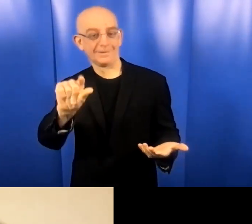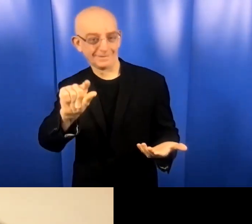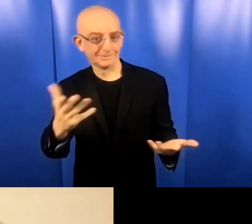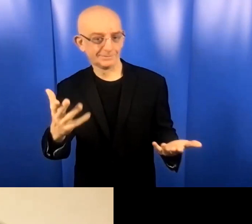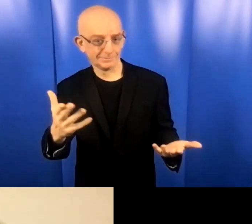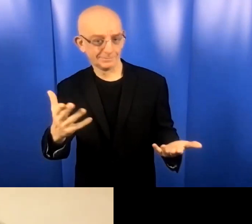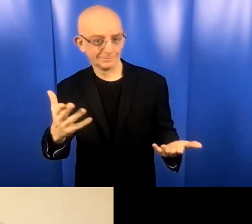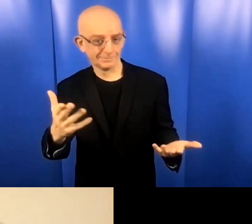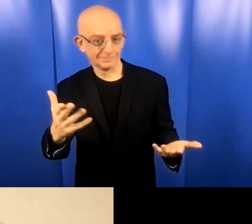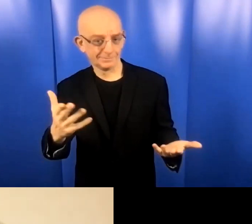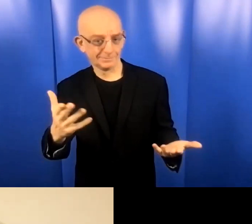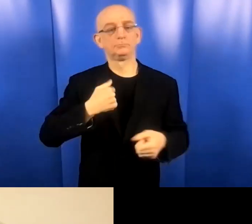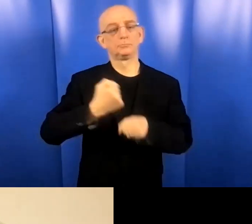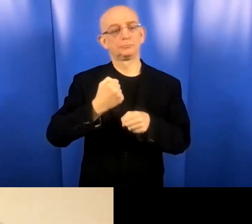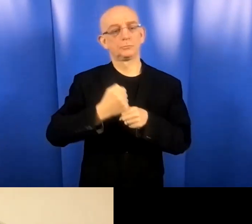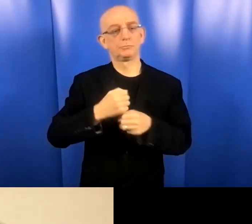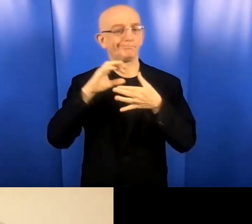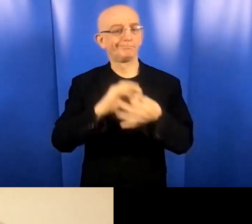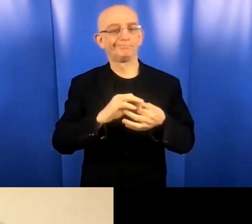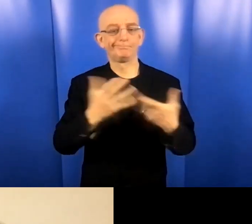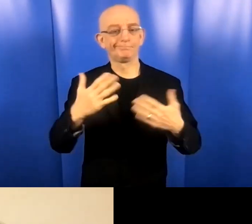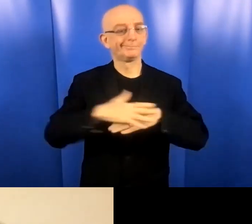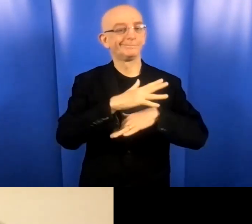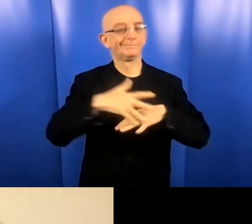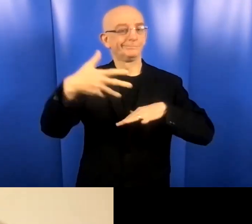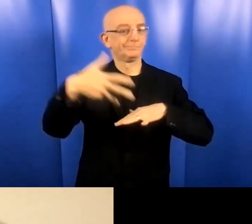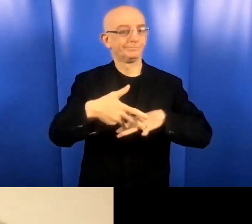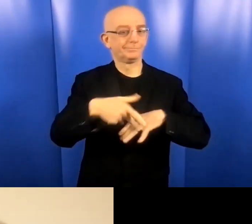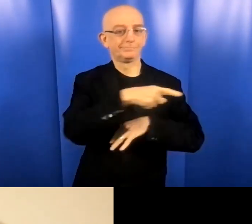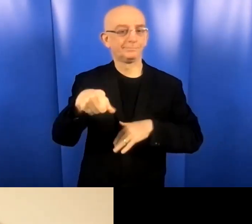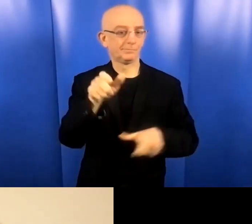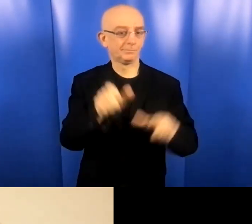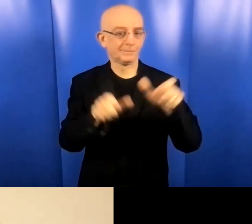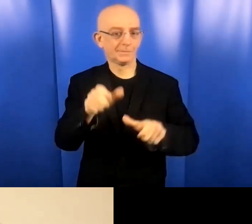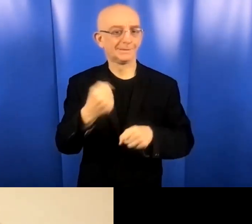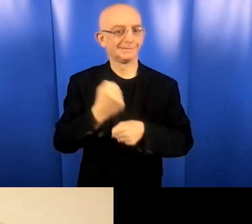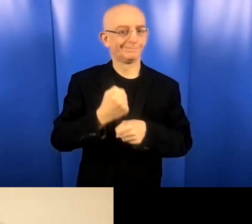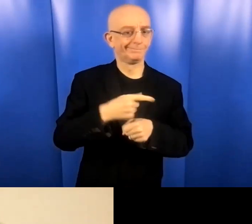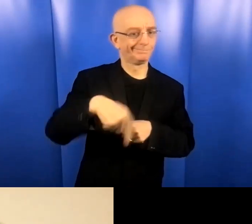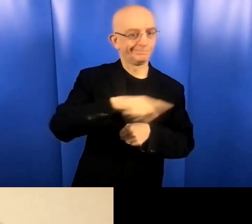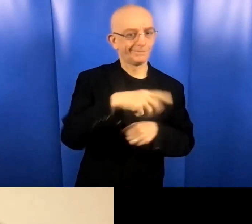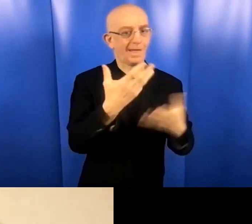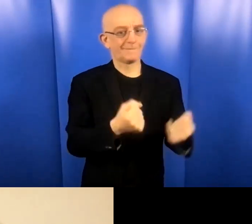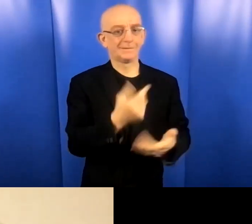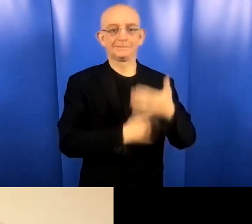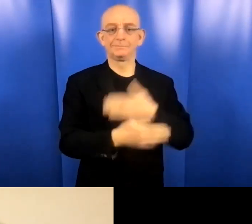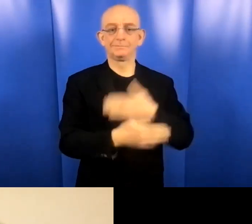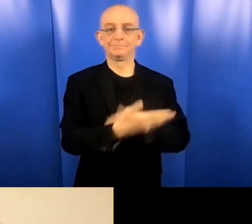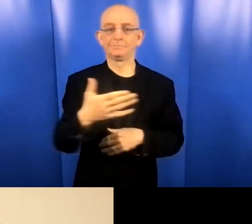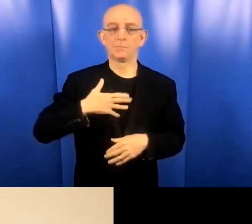global level. Right now, I represent the national organization called National Indigenous Disabled